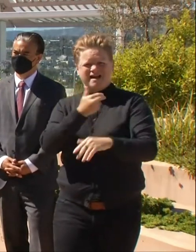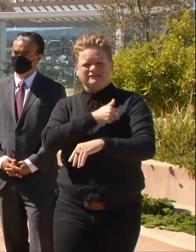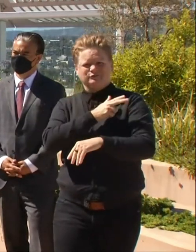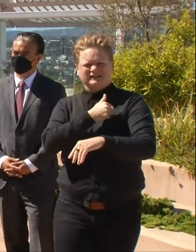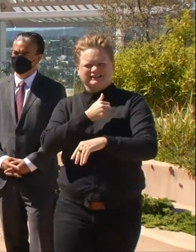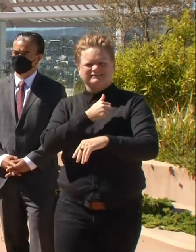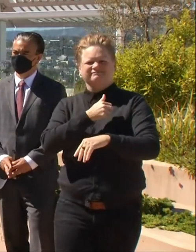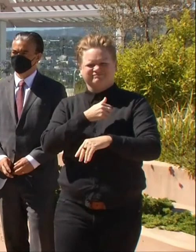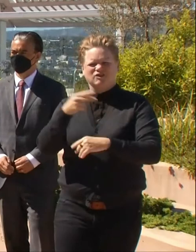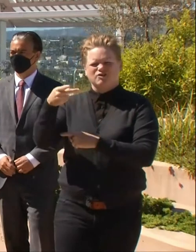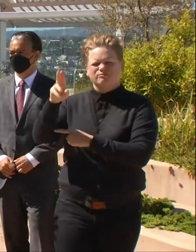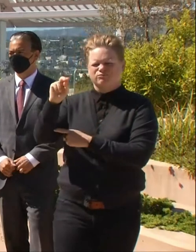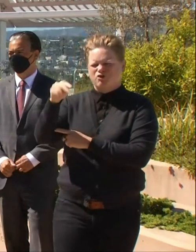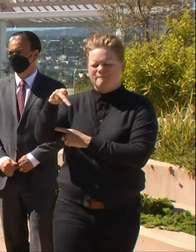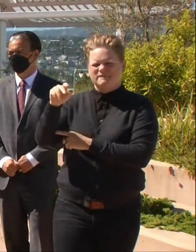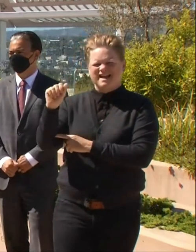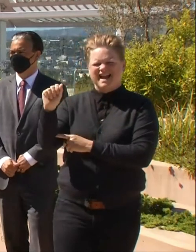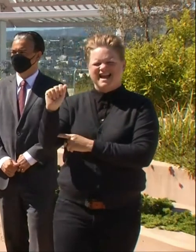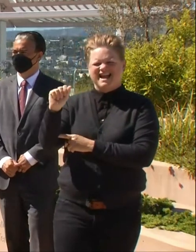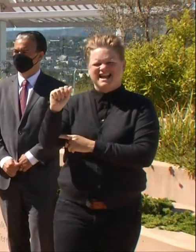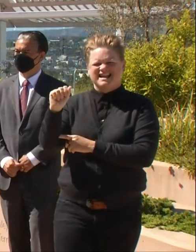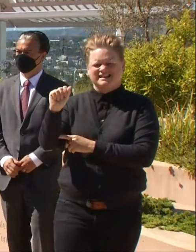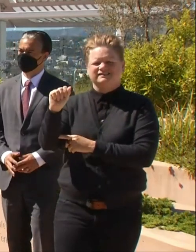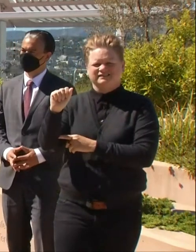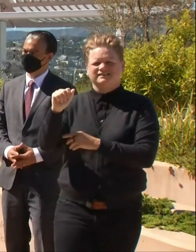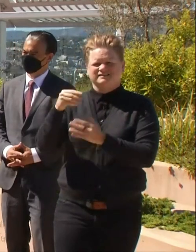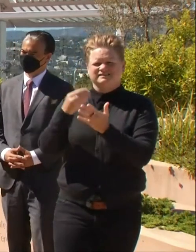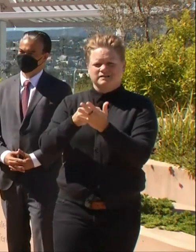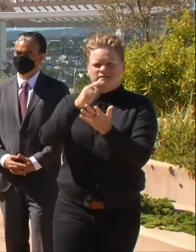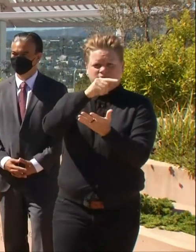this hospital a number of years ago. I want to thank him publicly for that,